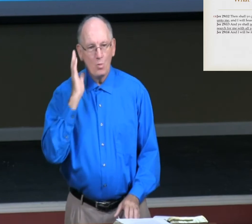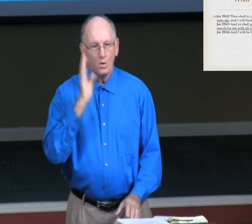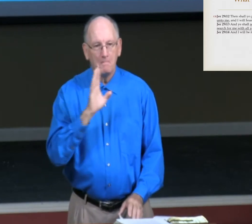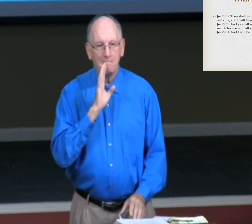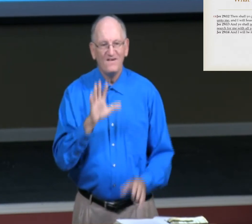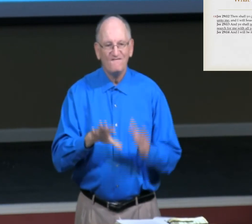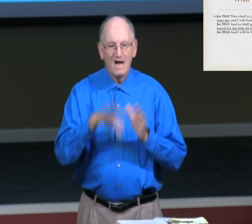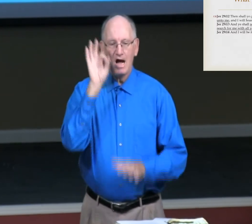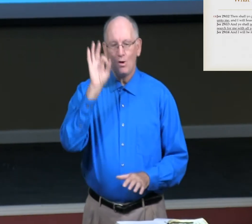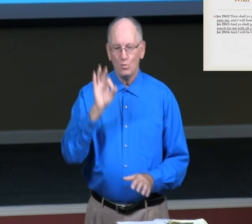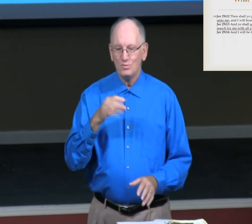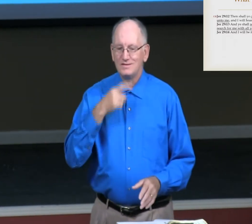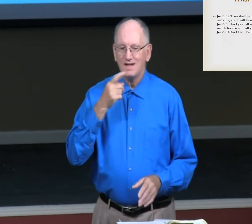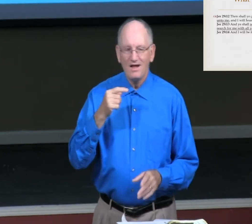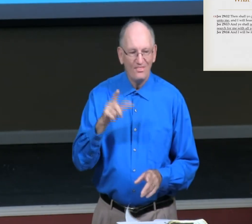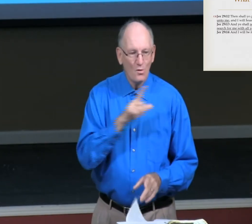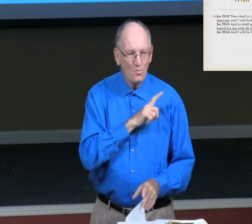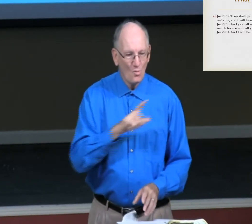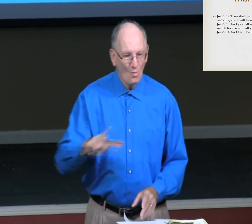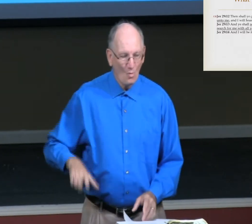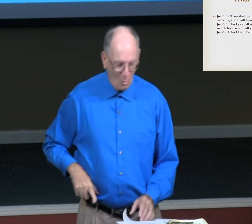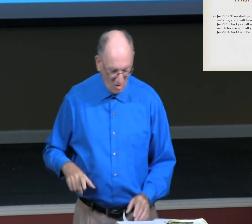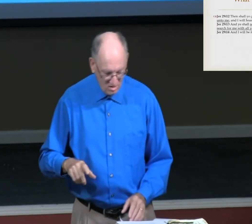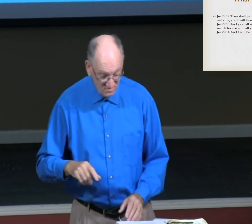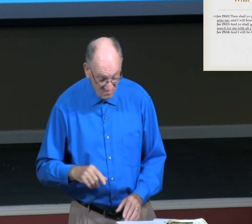And I will be found of you, saith the Lord.